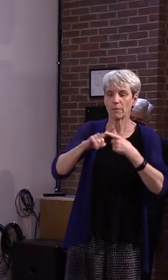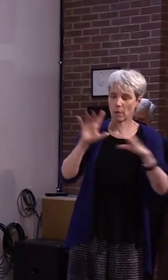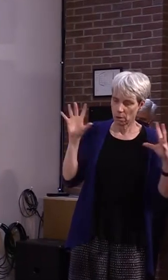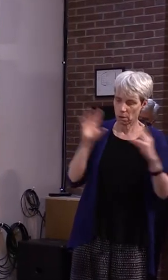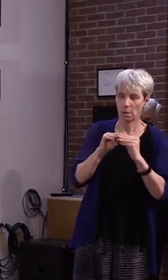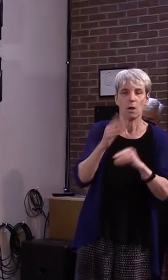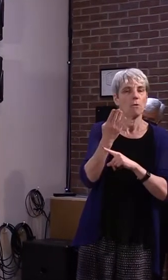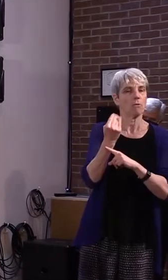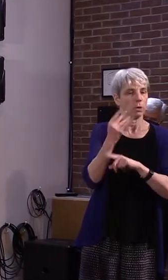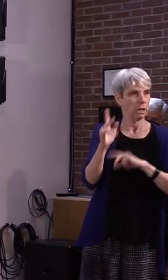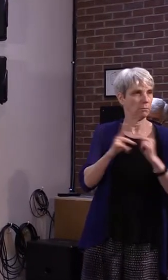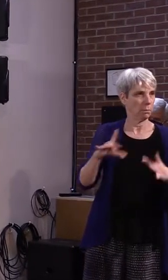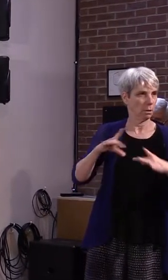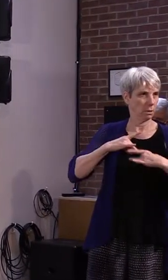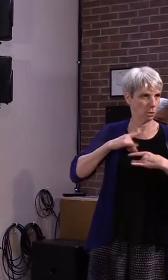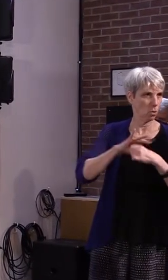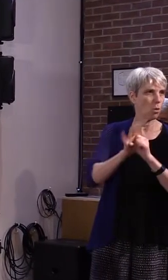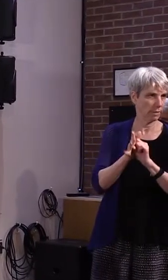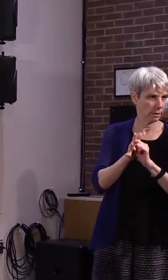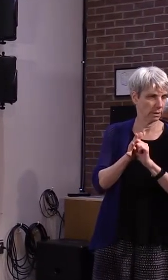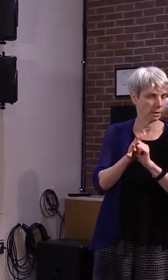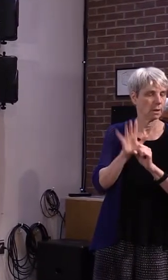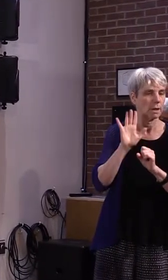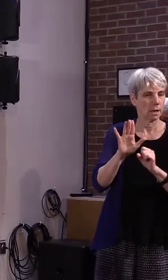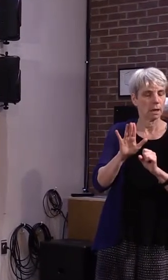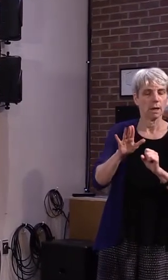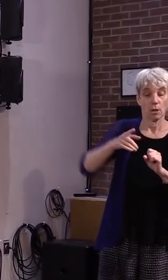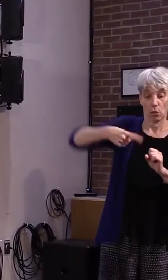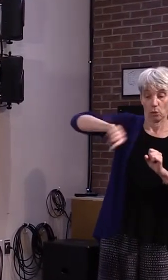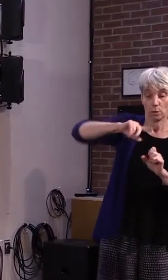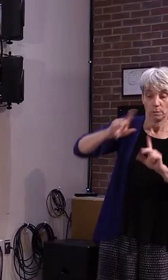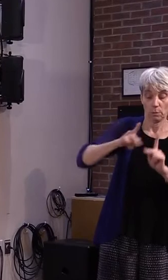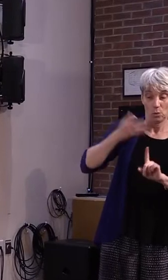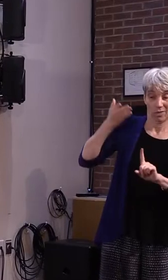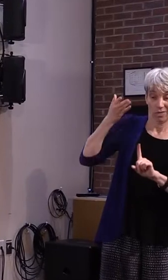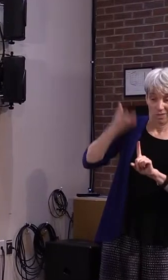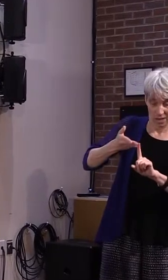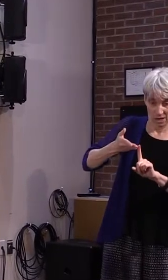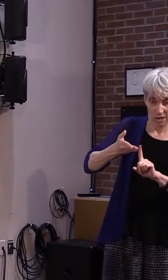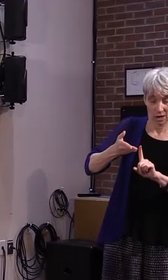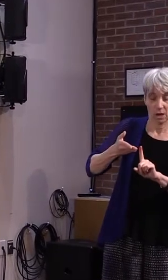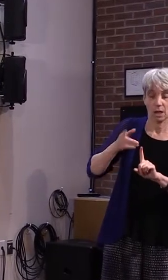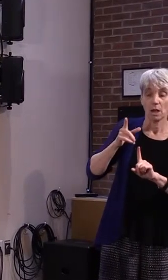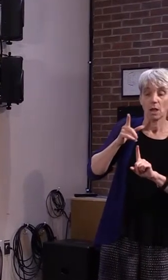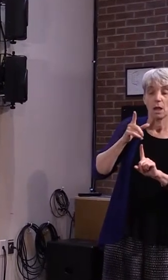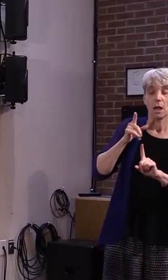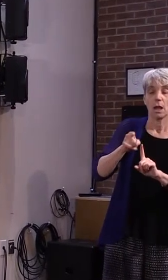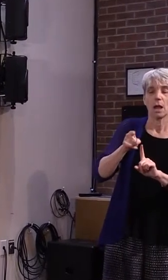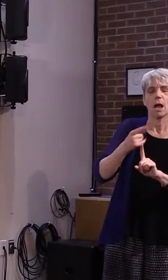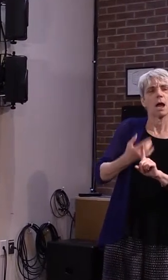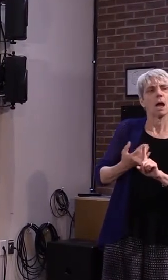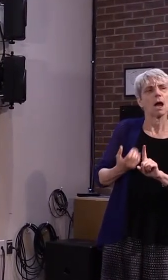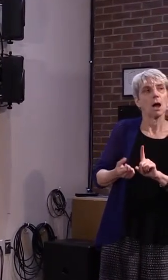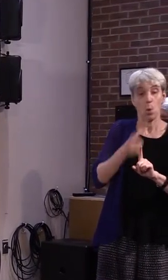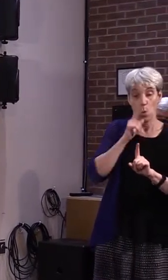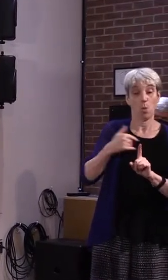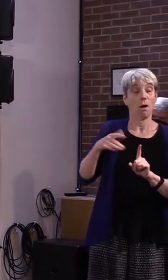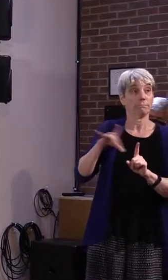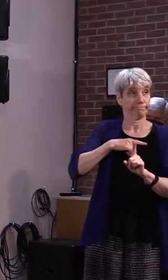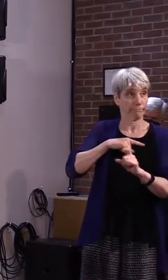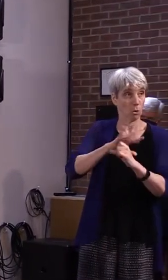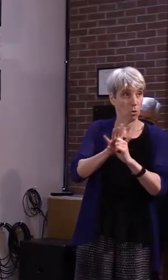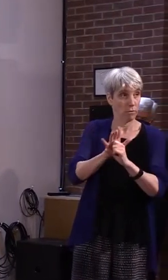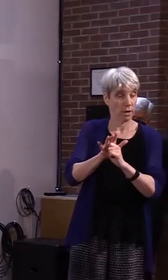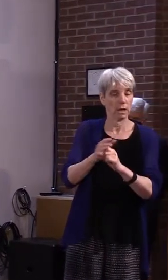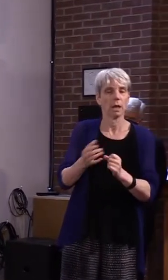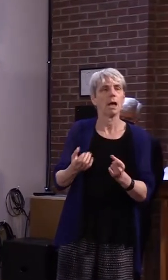of those who attended the event, do you know how many people tested positive who were from out of state and from who